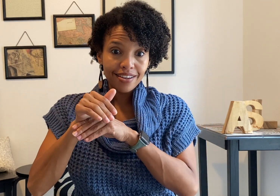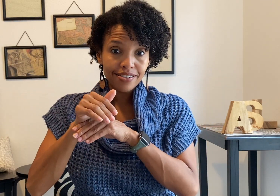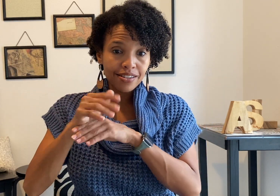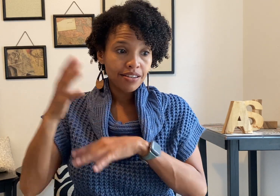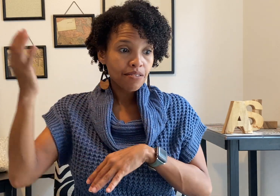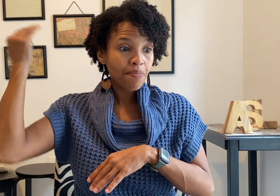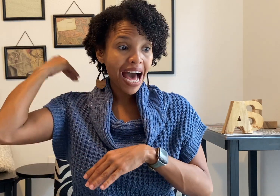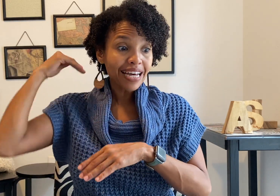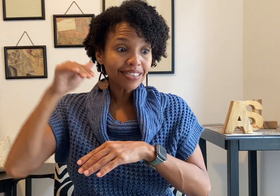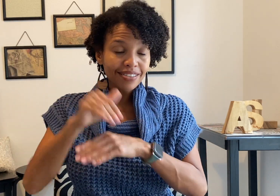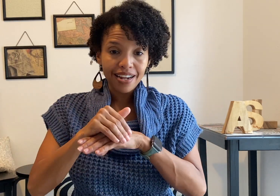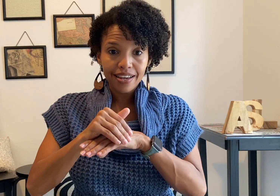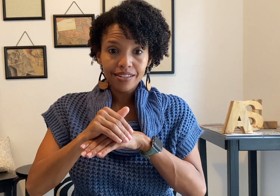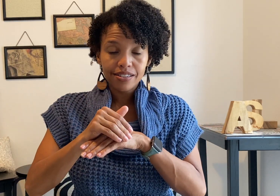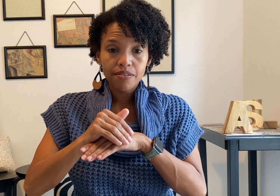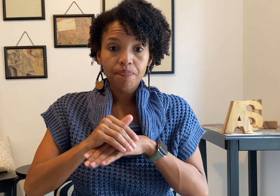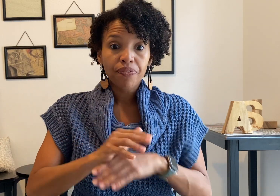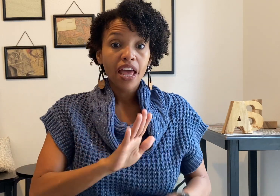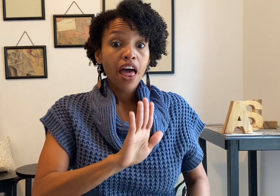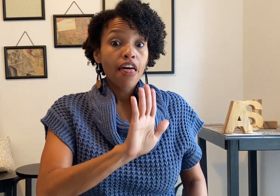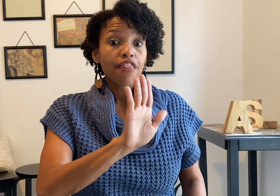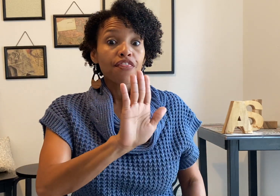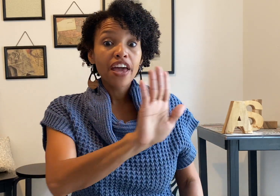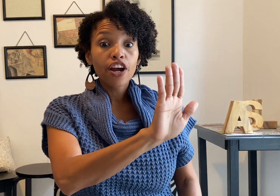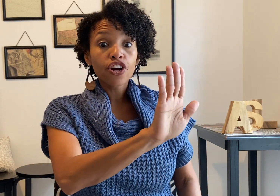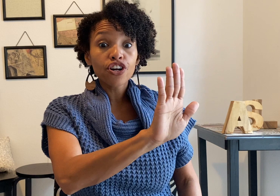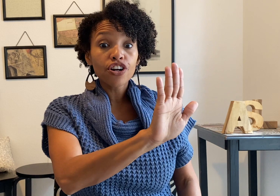night, past night. Their